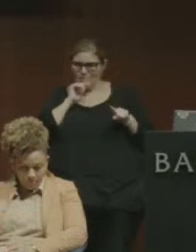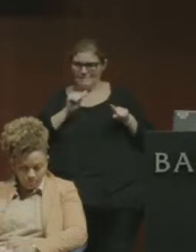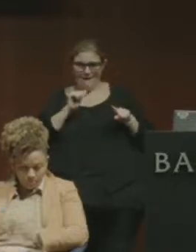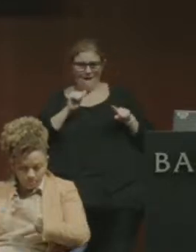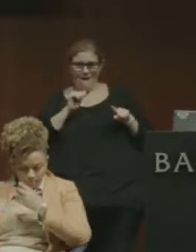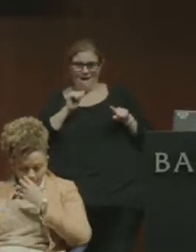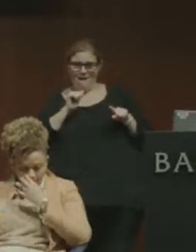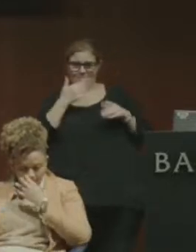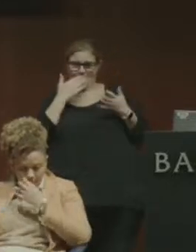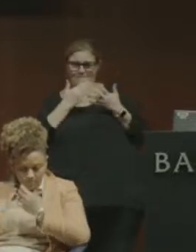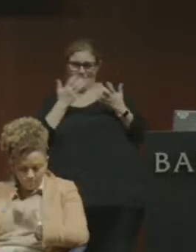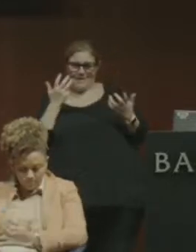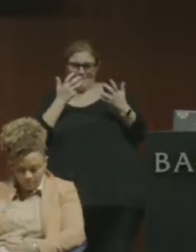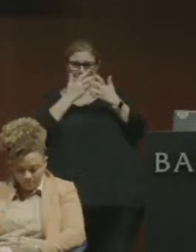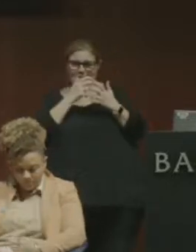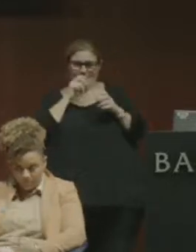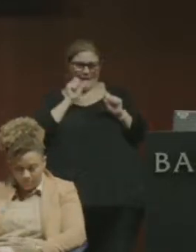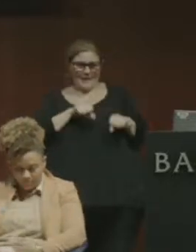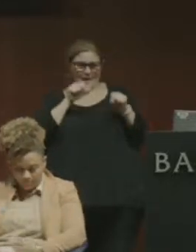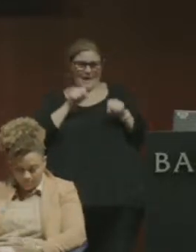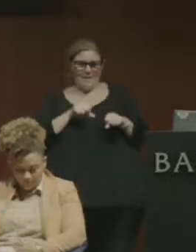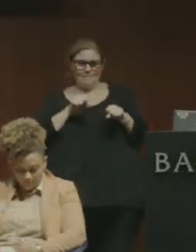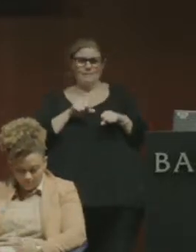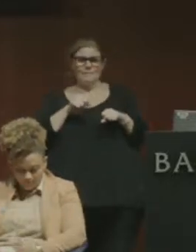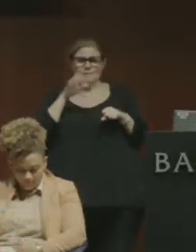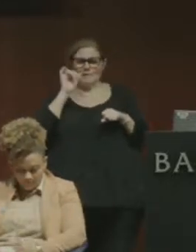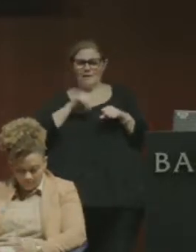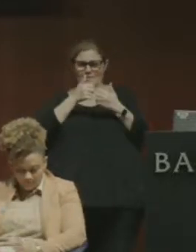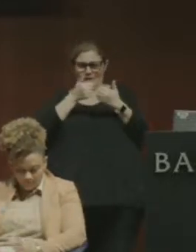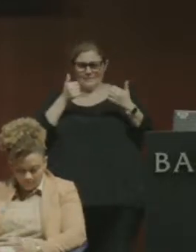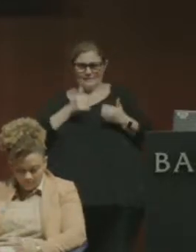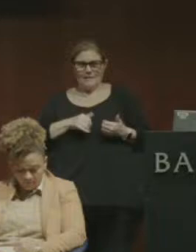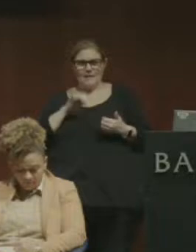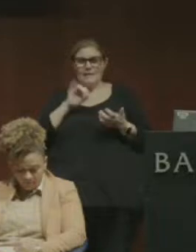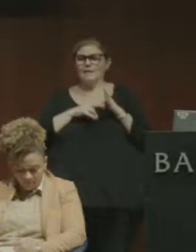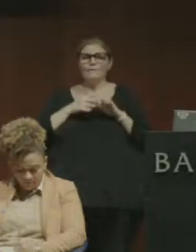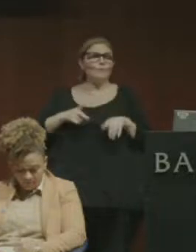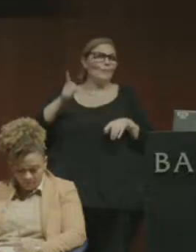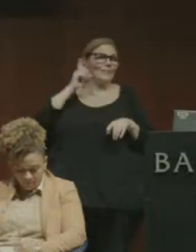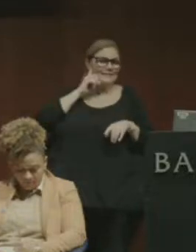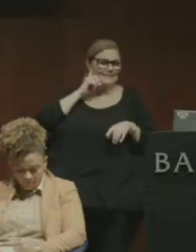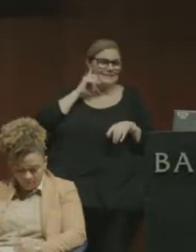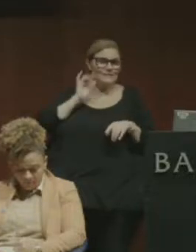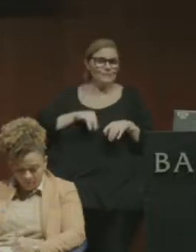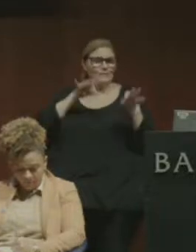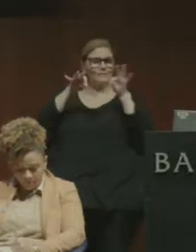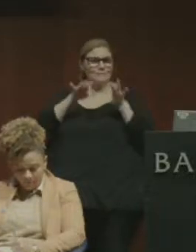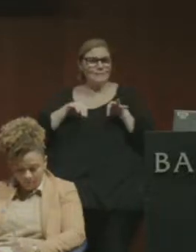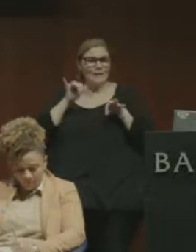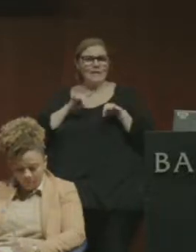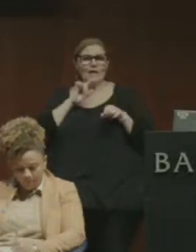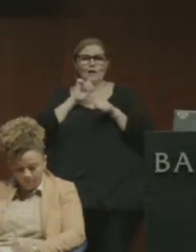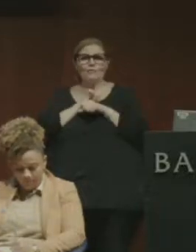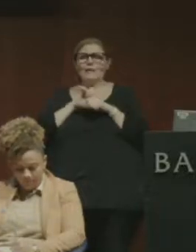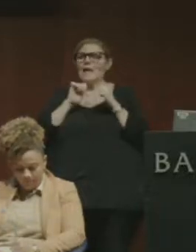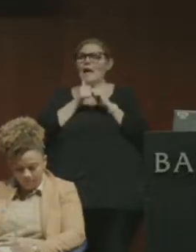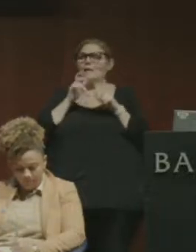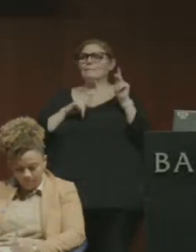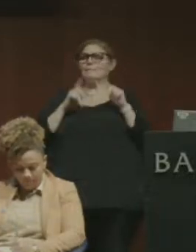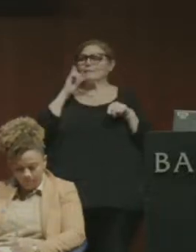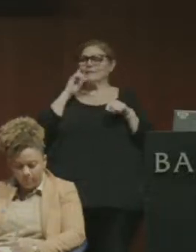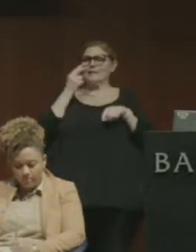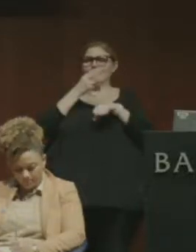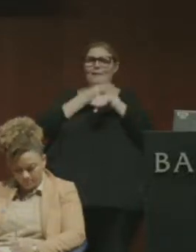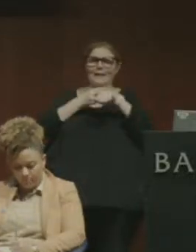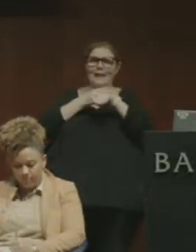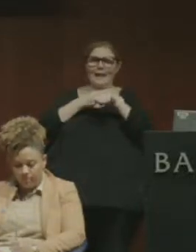for liberty or not capable of self-determination. So if you listen to this, it's really reminiscent of how people think about